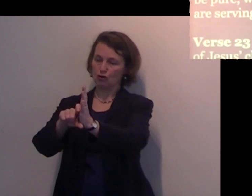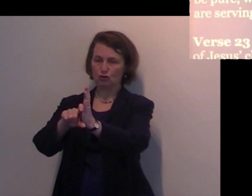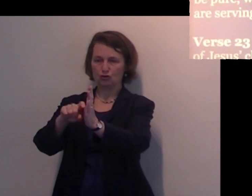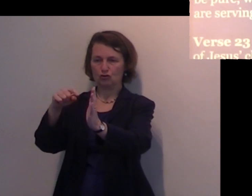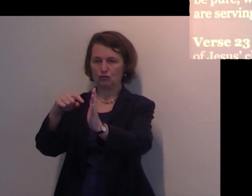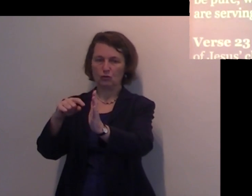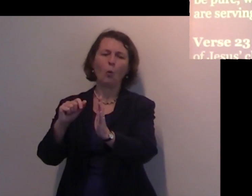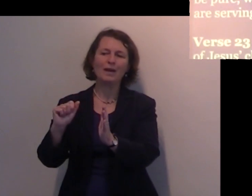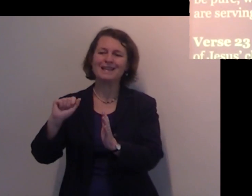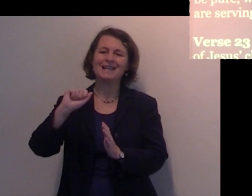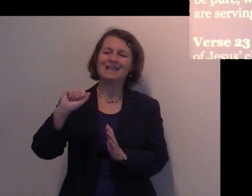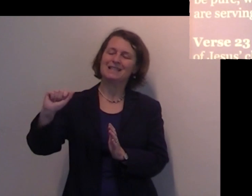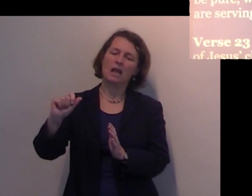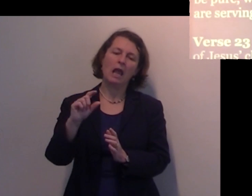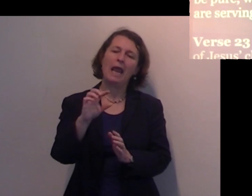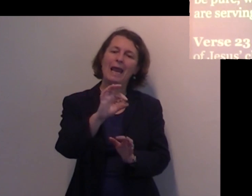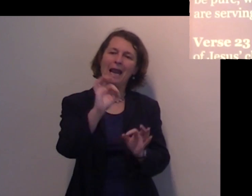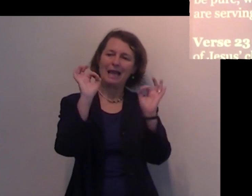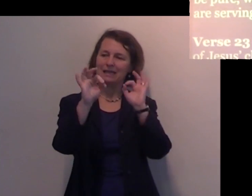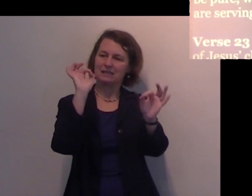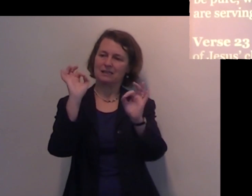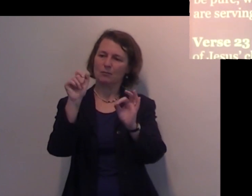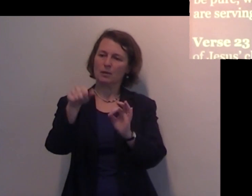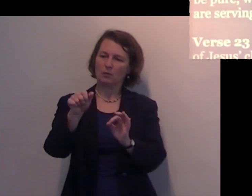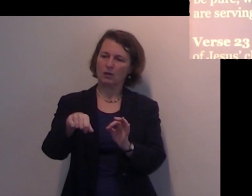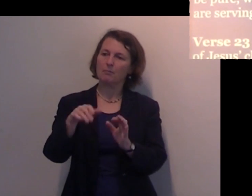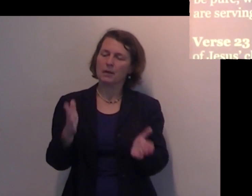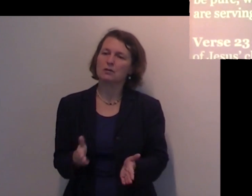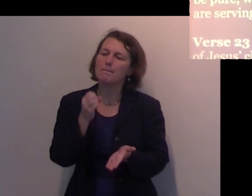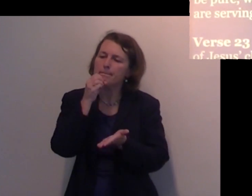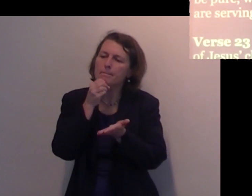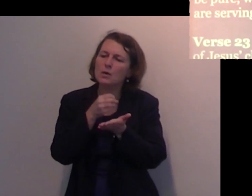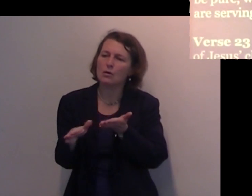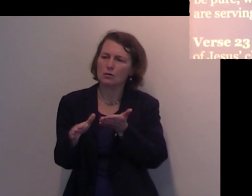elect people, must be pure, without sin.